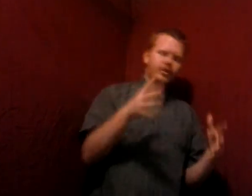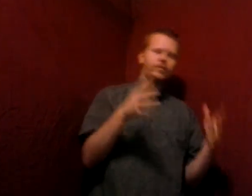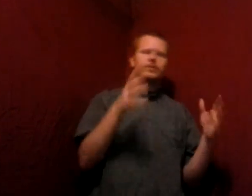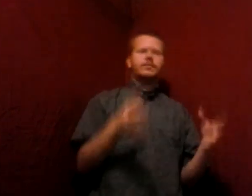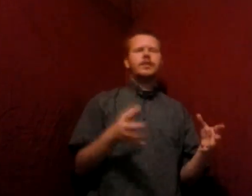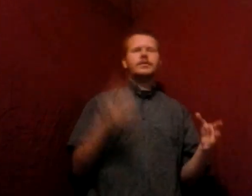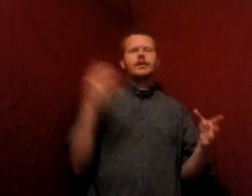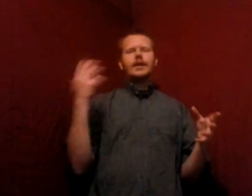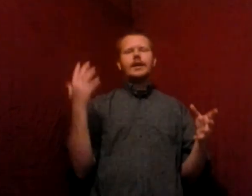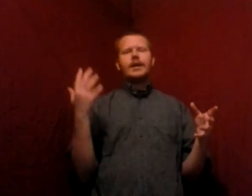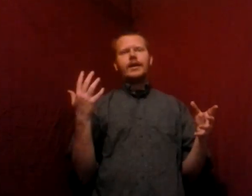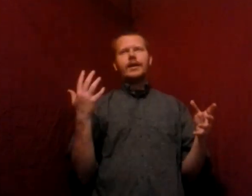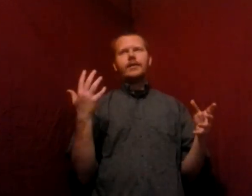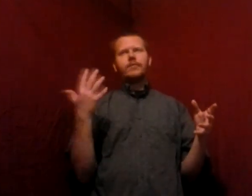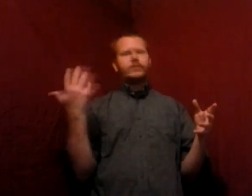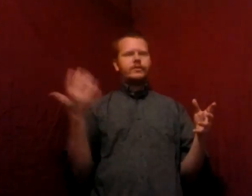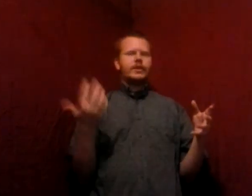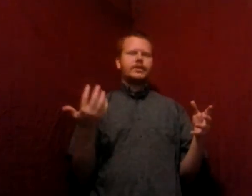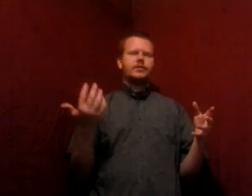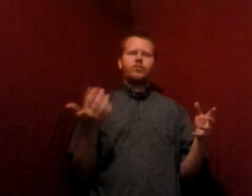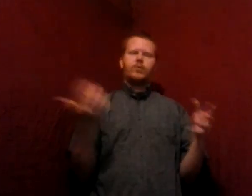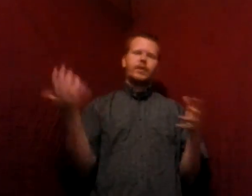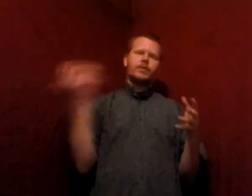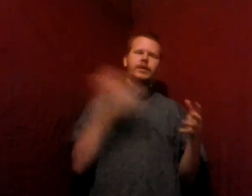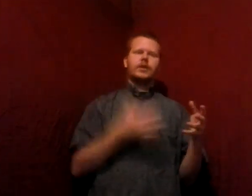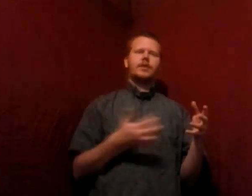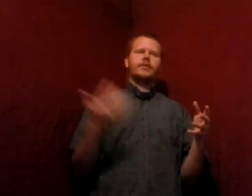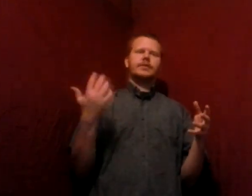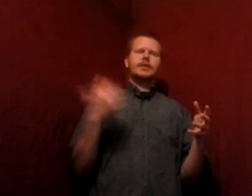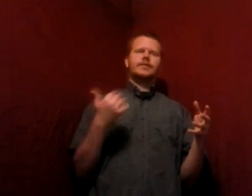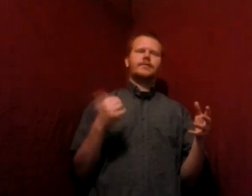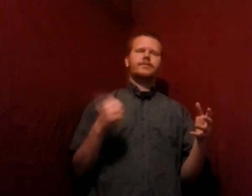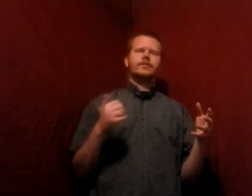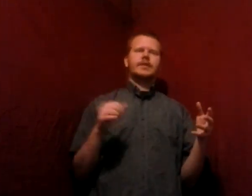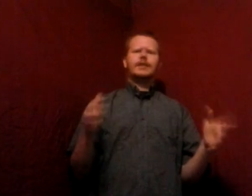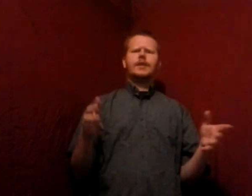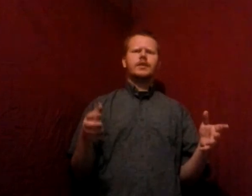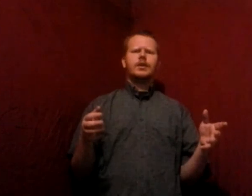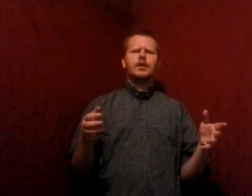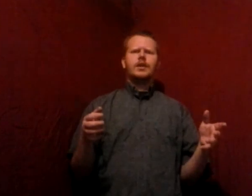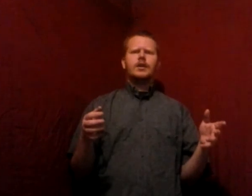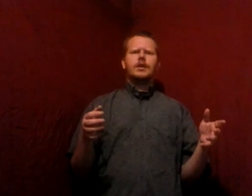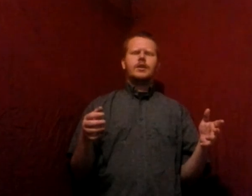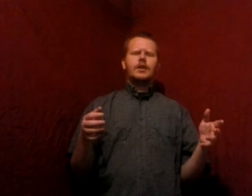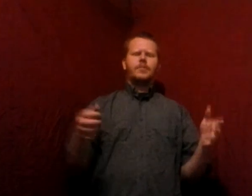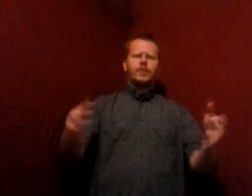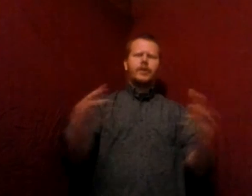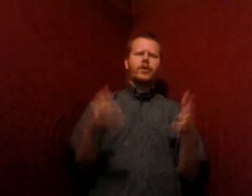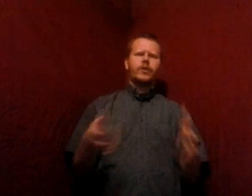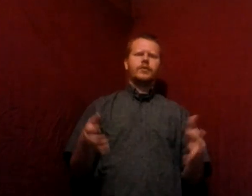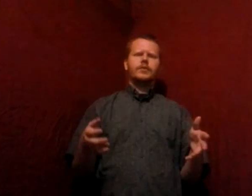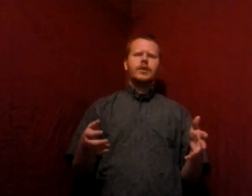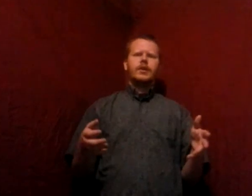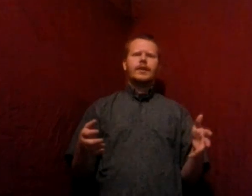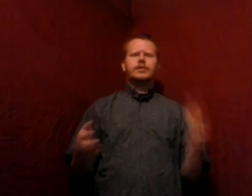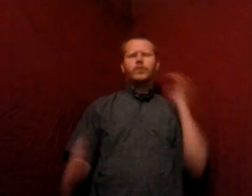a response at around six right when i get off of six six ten i'll put it here and that's